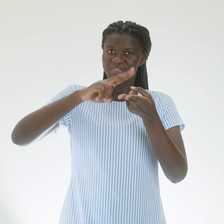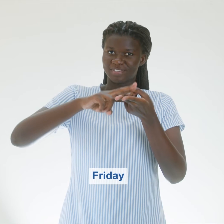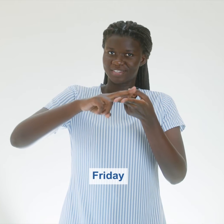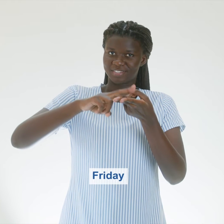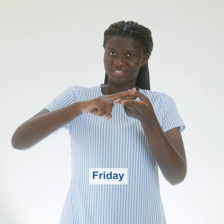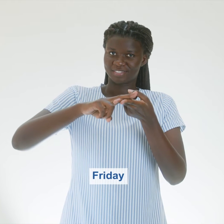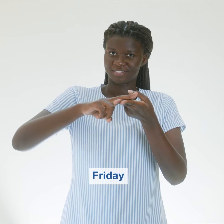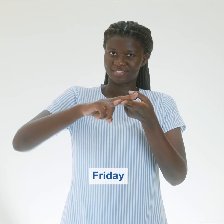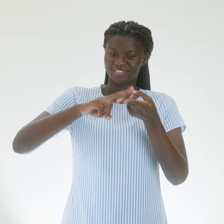Friday.